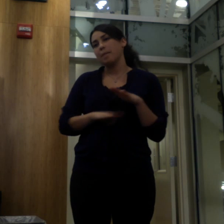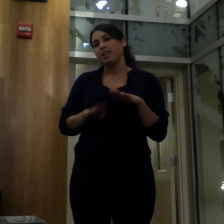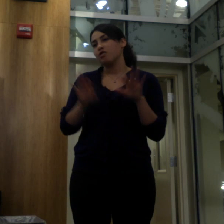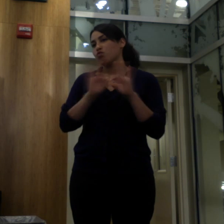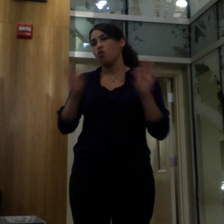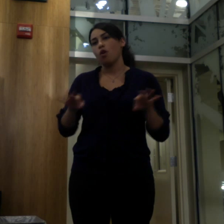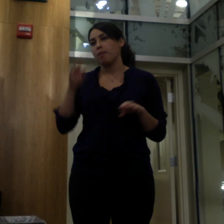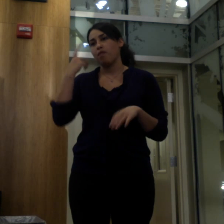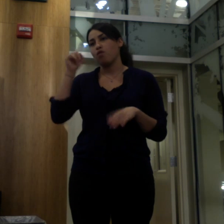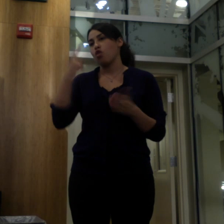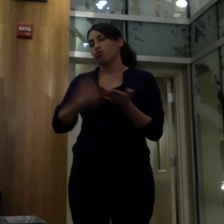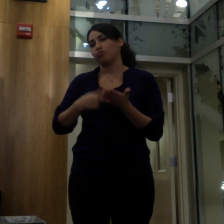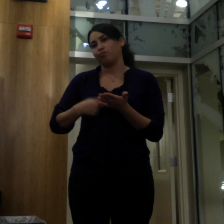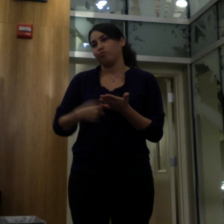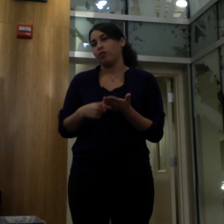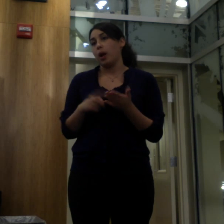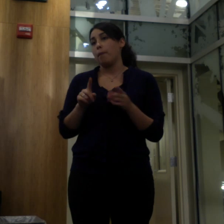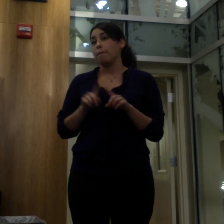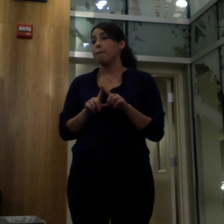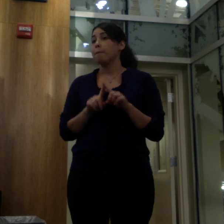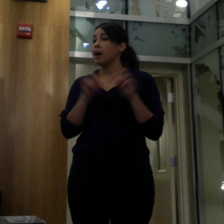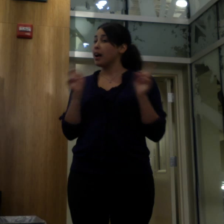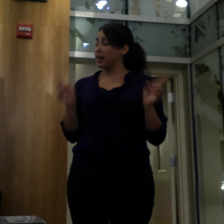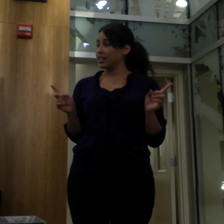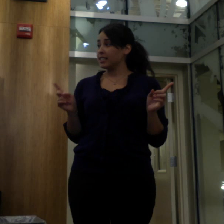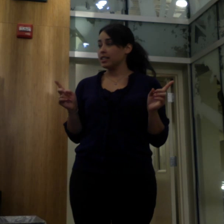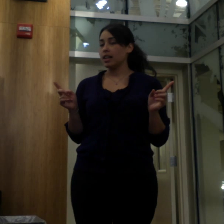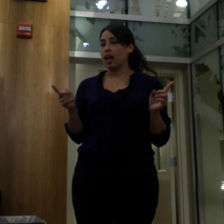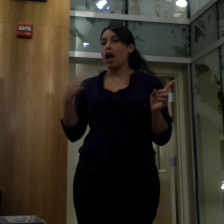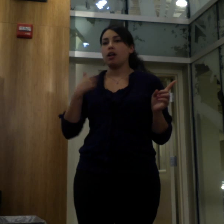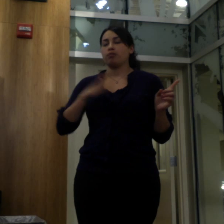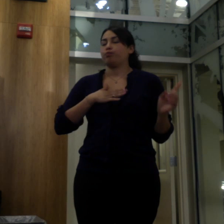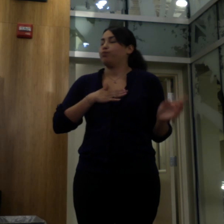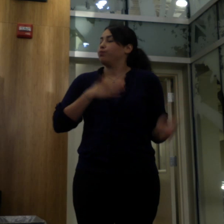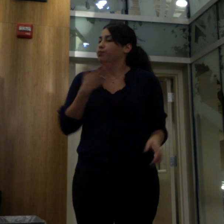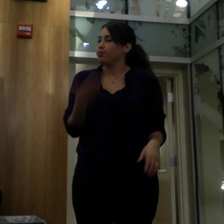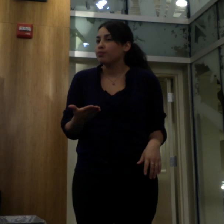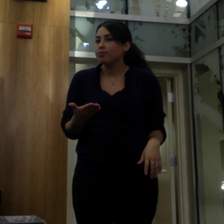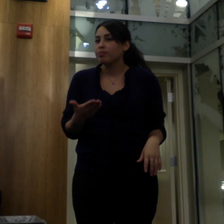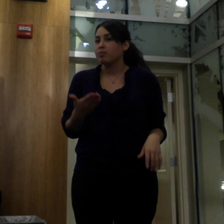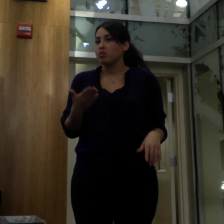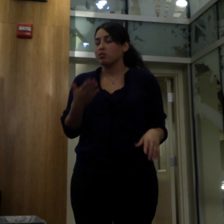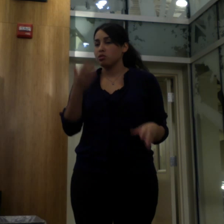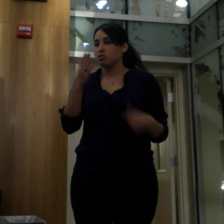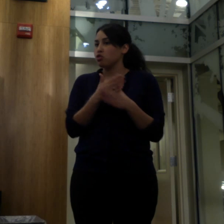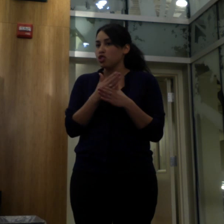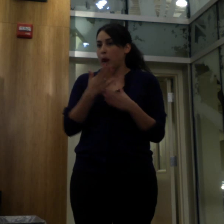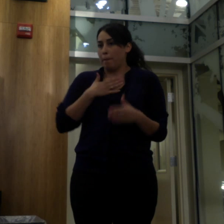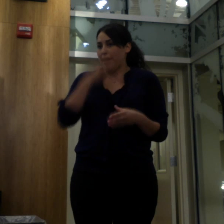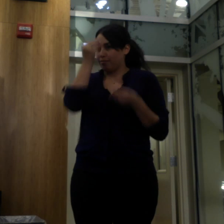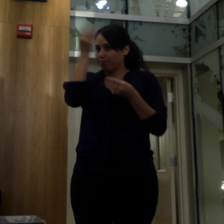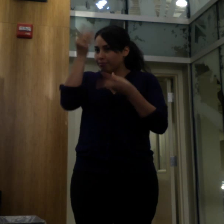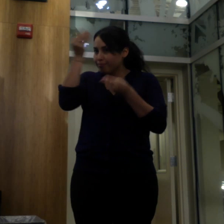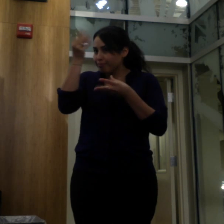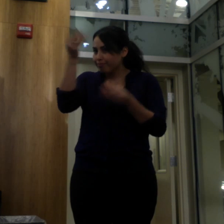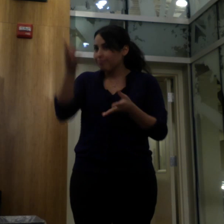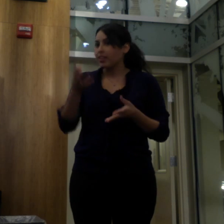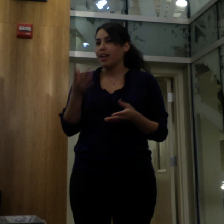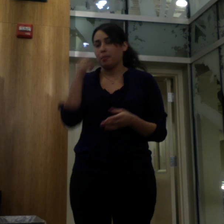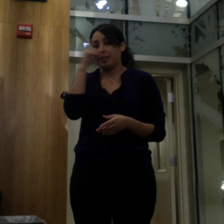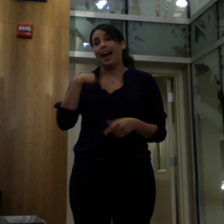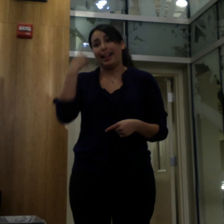with you guys about. But I'm more than willing to share as much knowledge as I have, because I think it's really